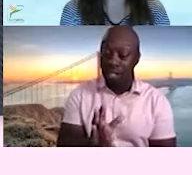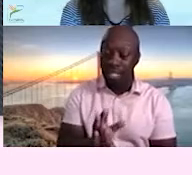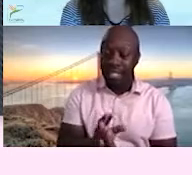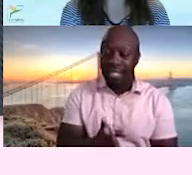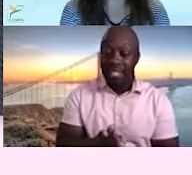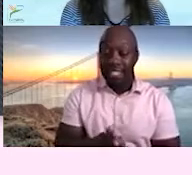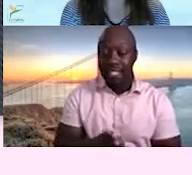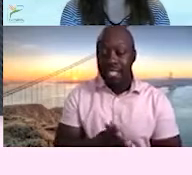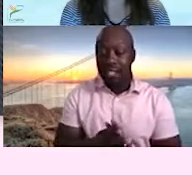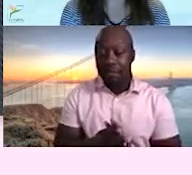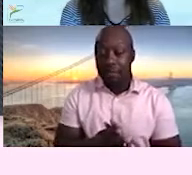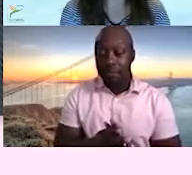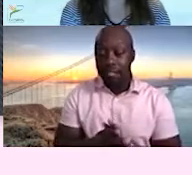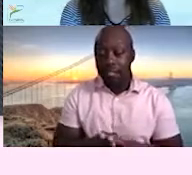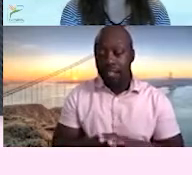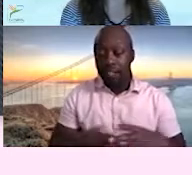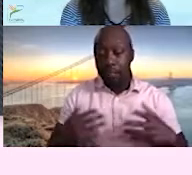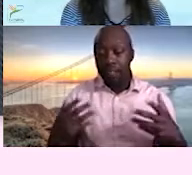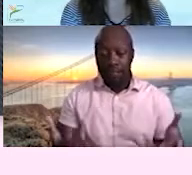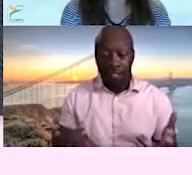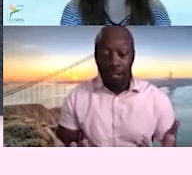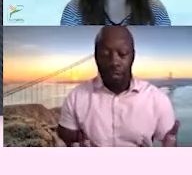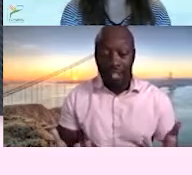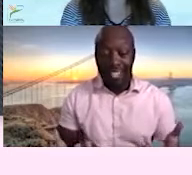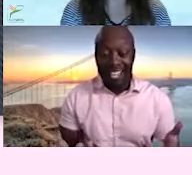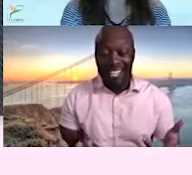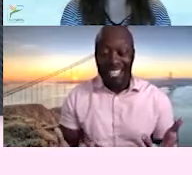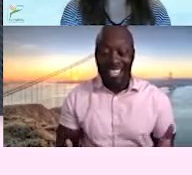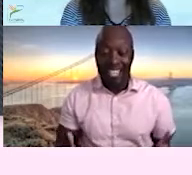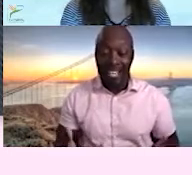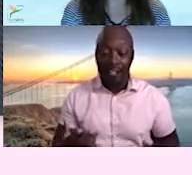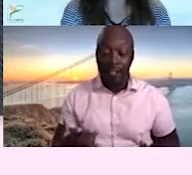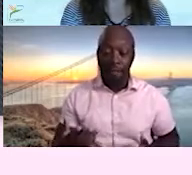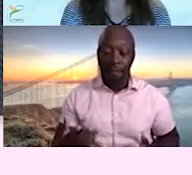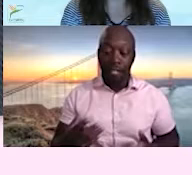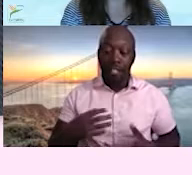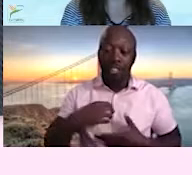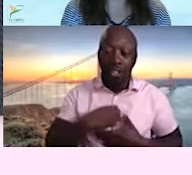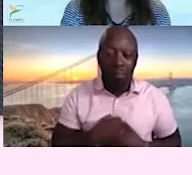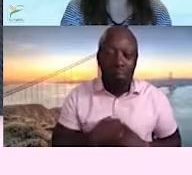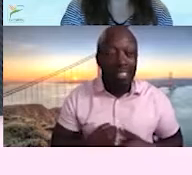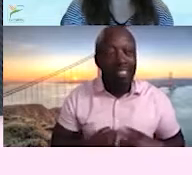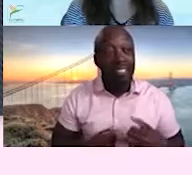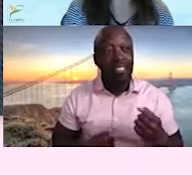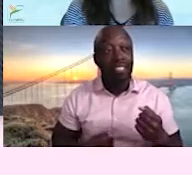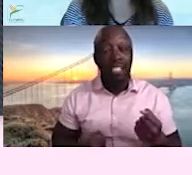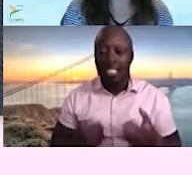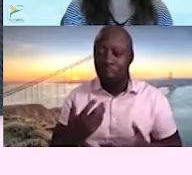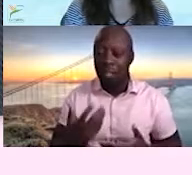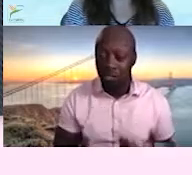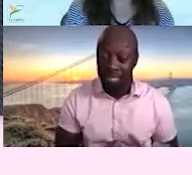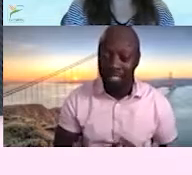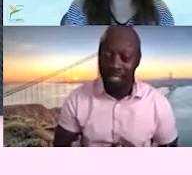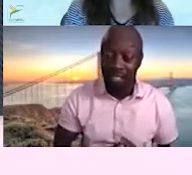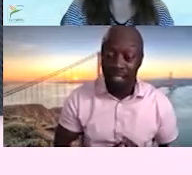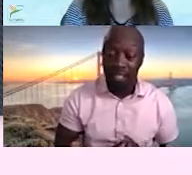talk is if the little one has any kind of dormant